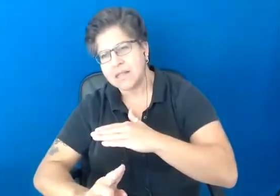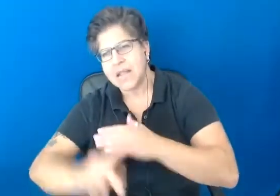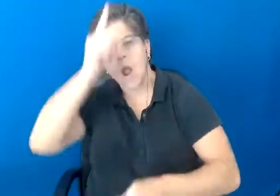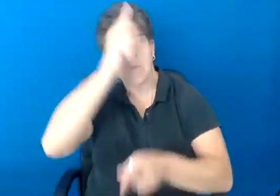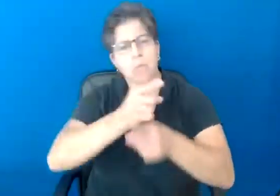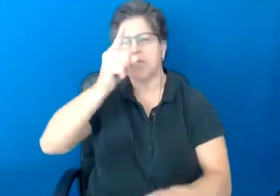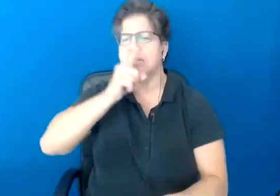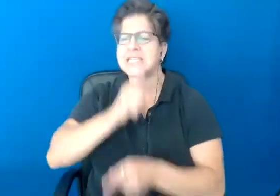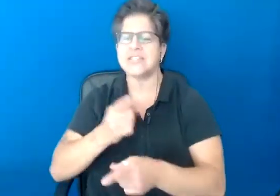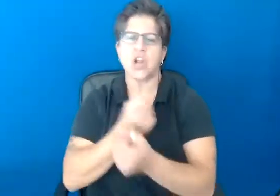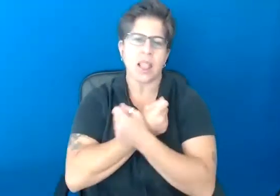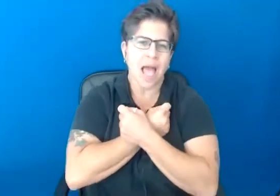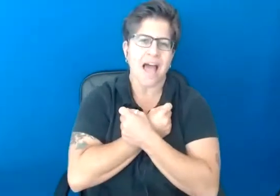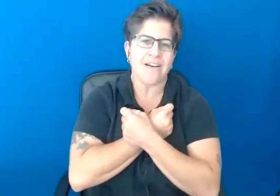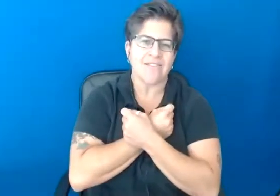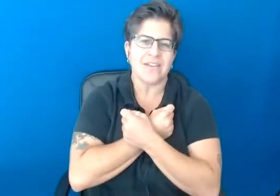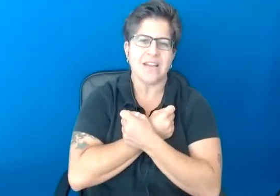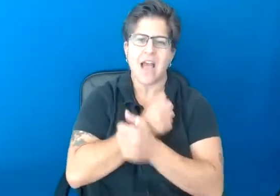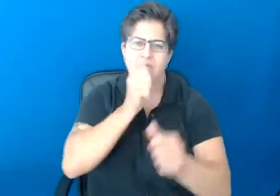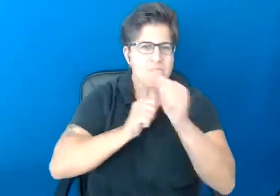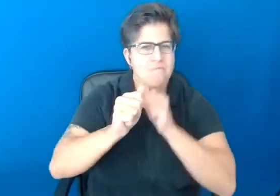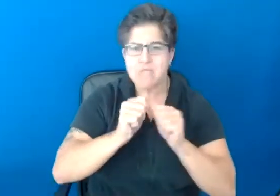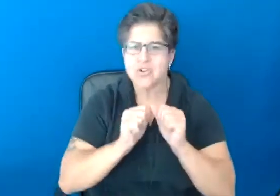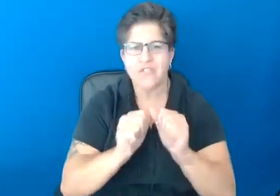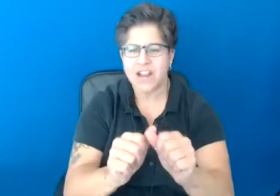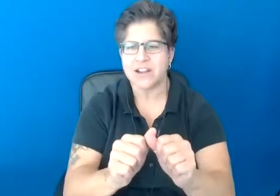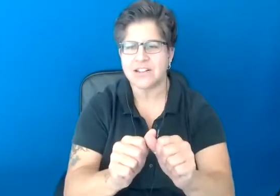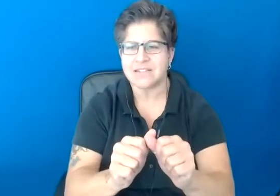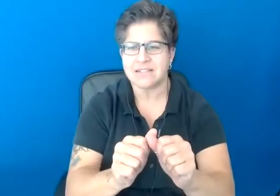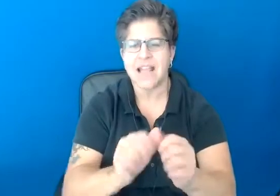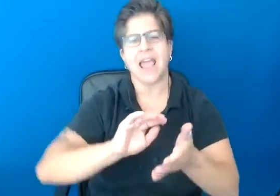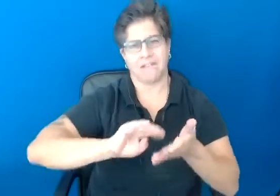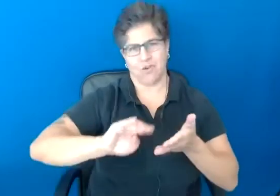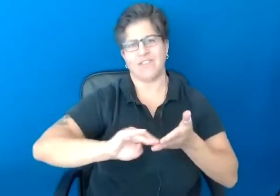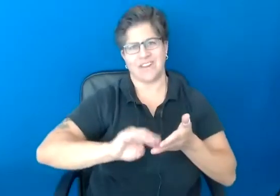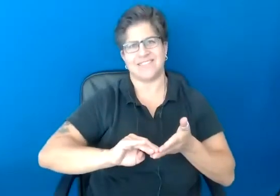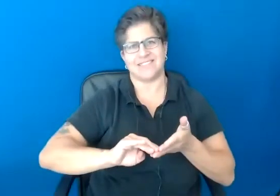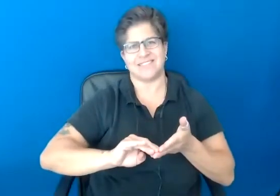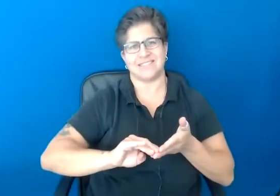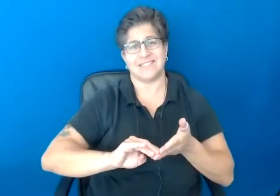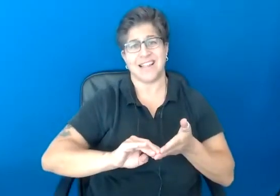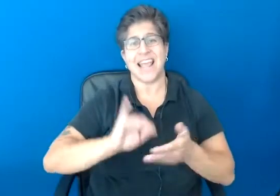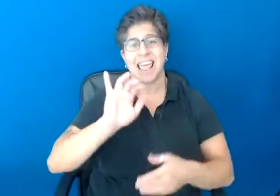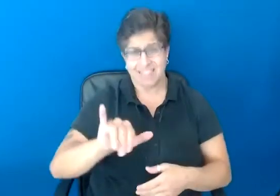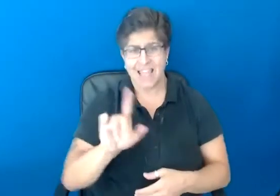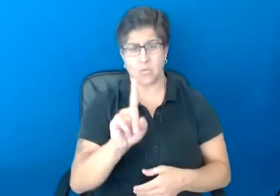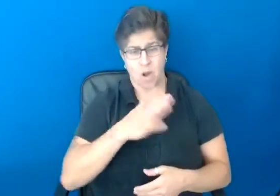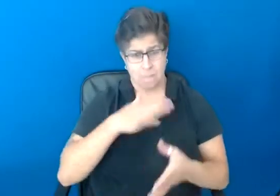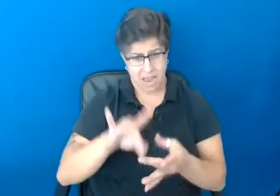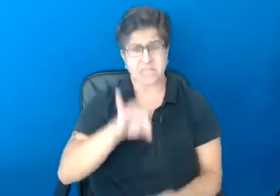where my spiritual growth has been in this program. But I think most importantly, the steps, they